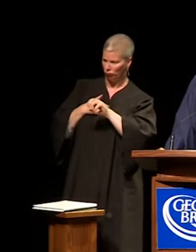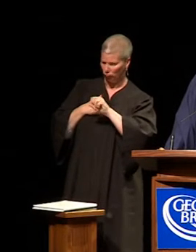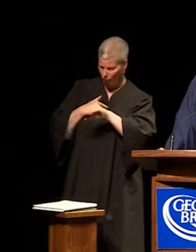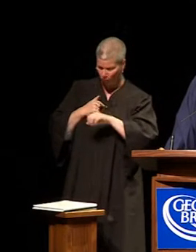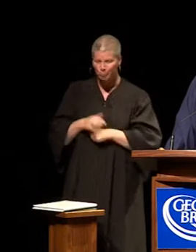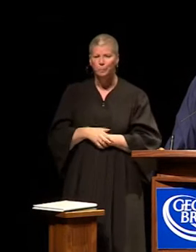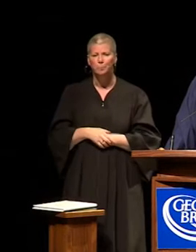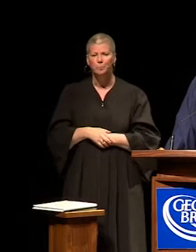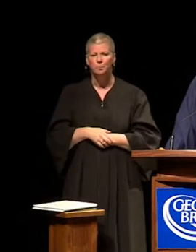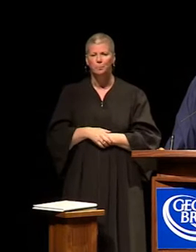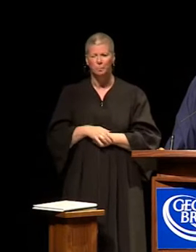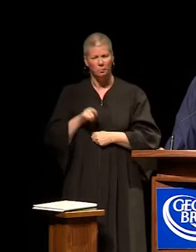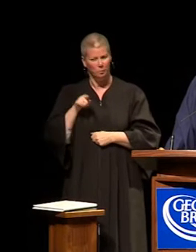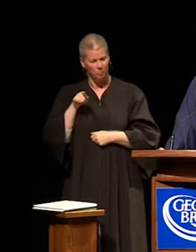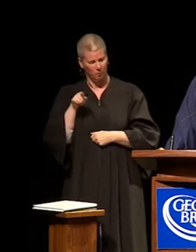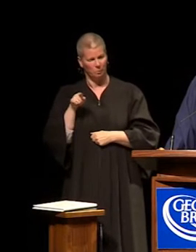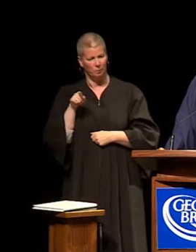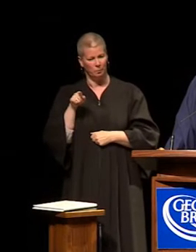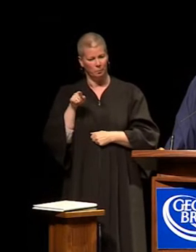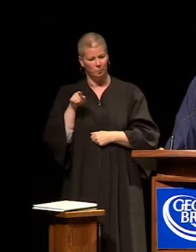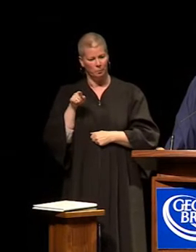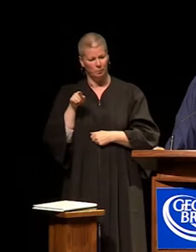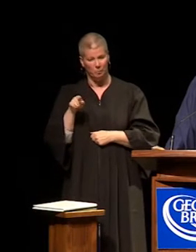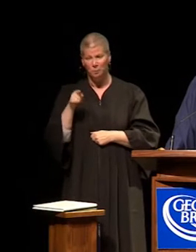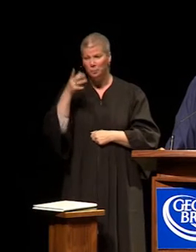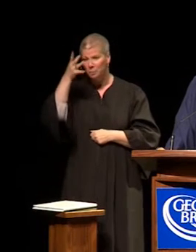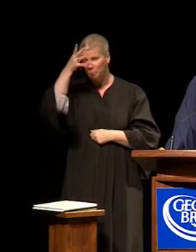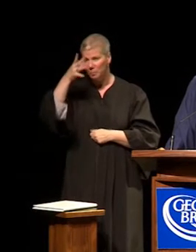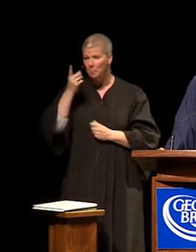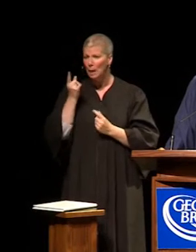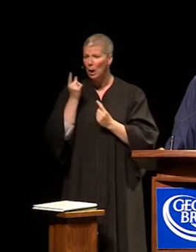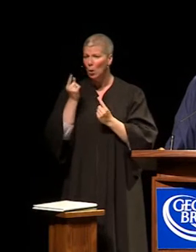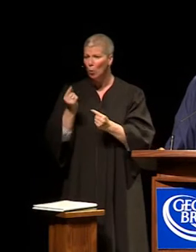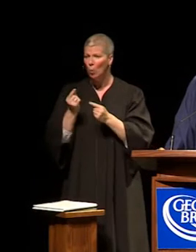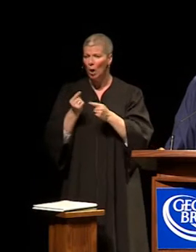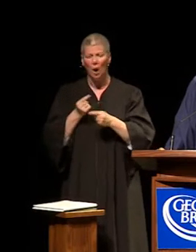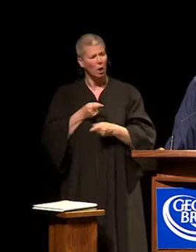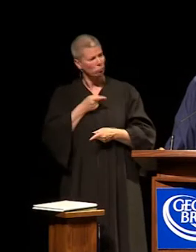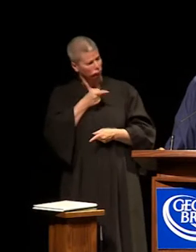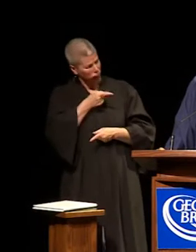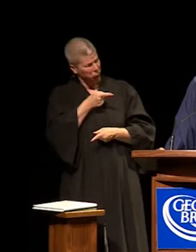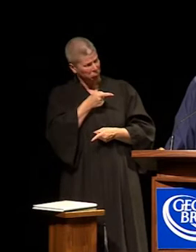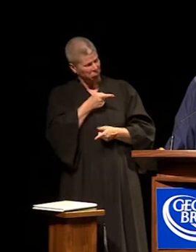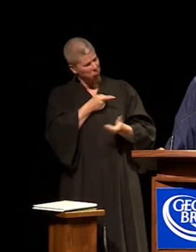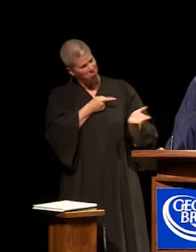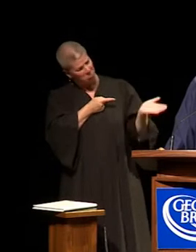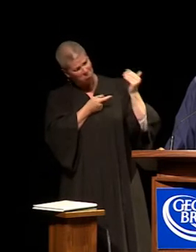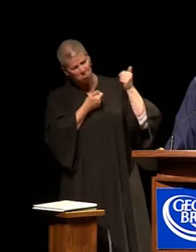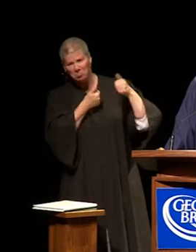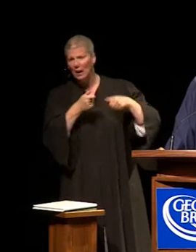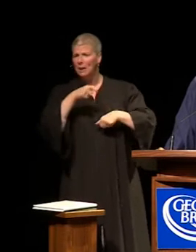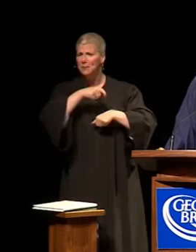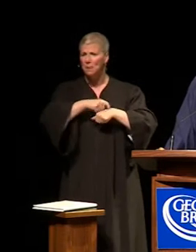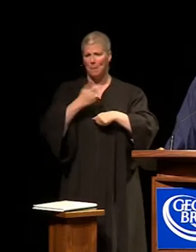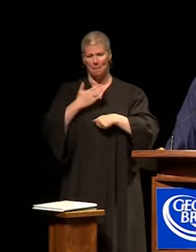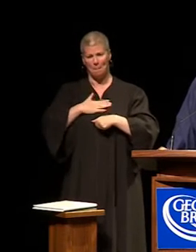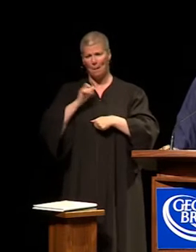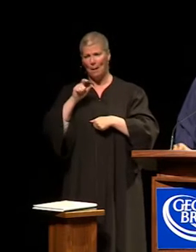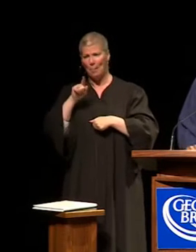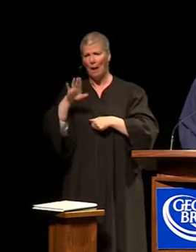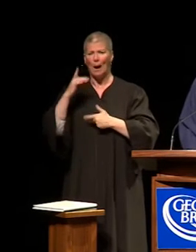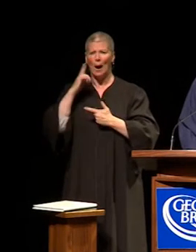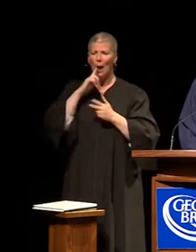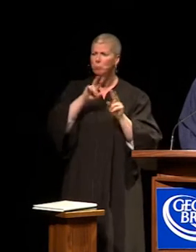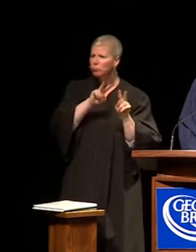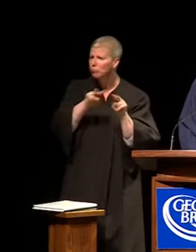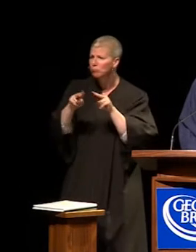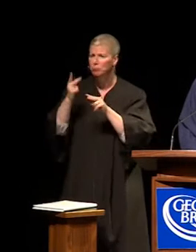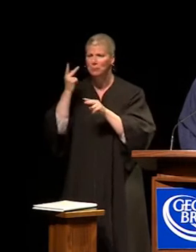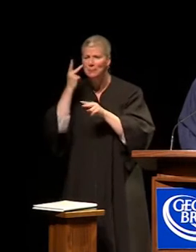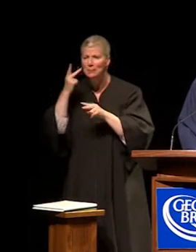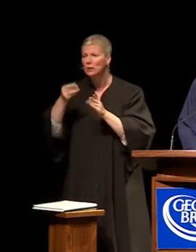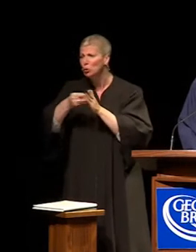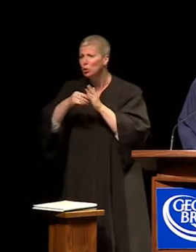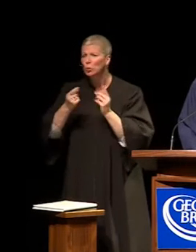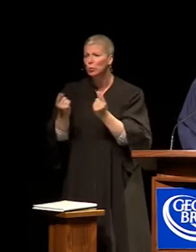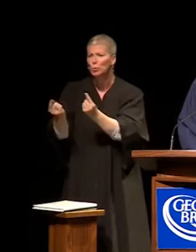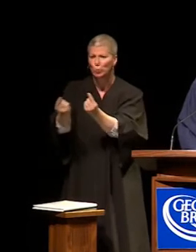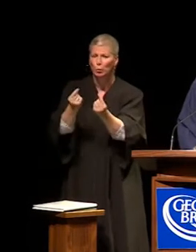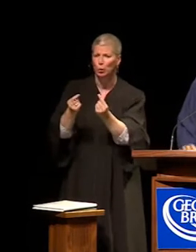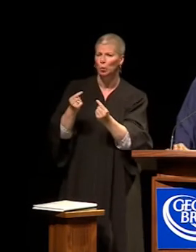He then gave me an open invitation to come by his lab for a tour and to see what his students were doing.